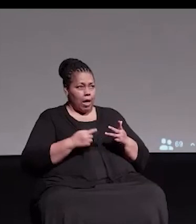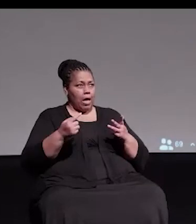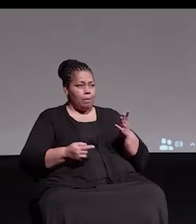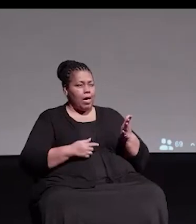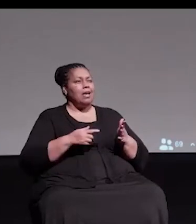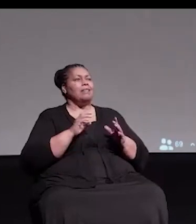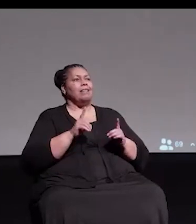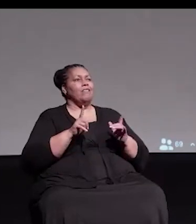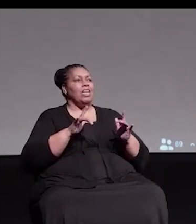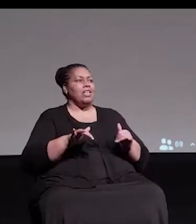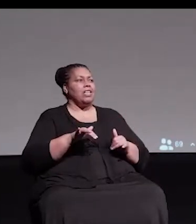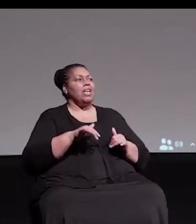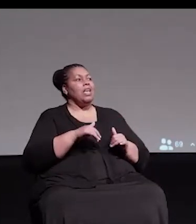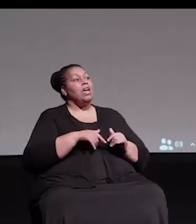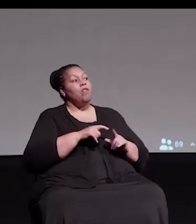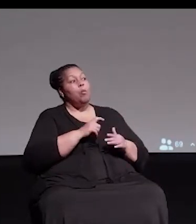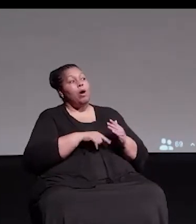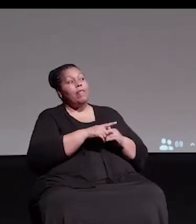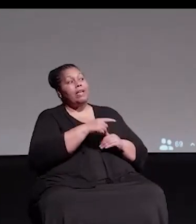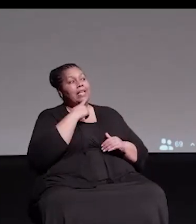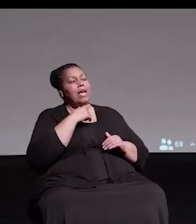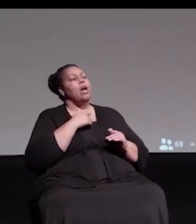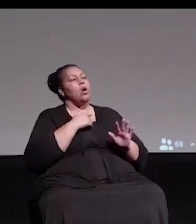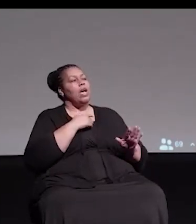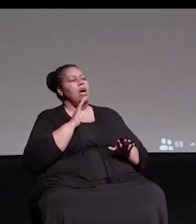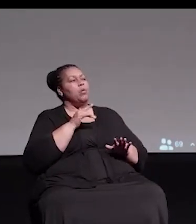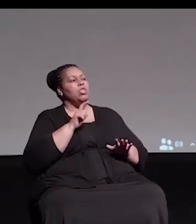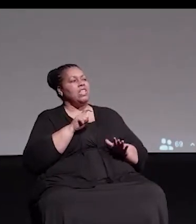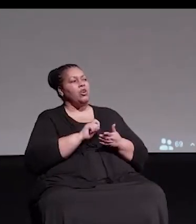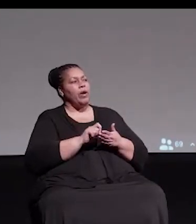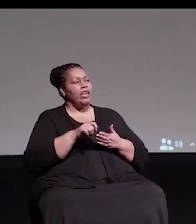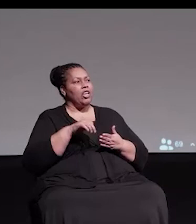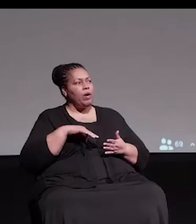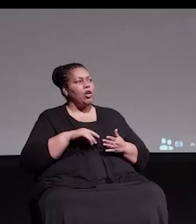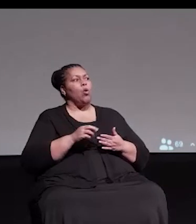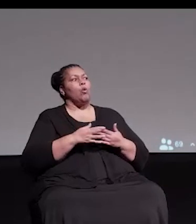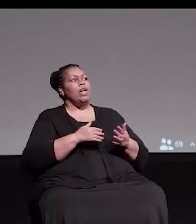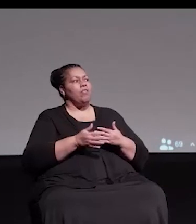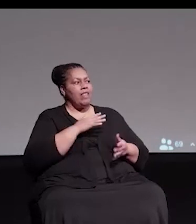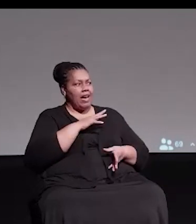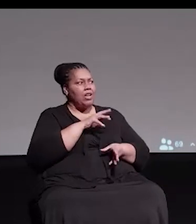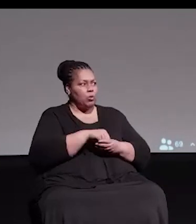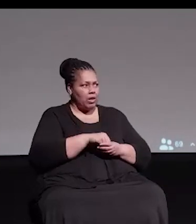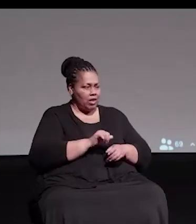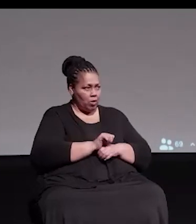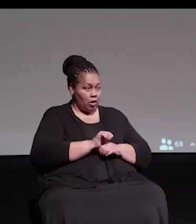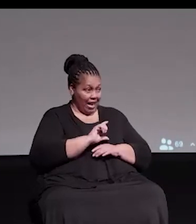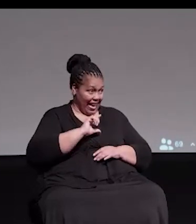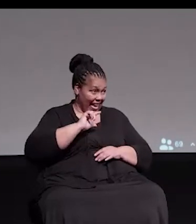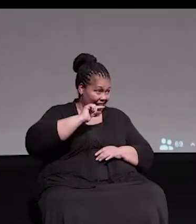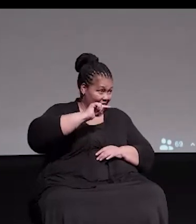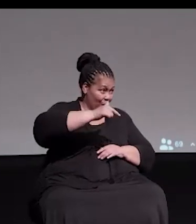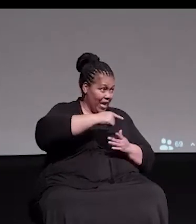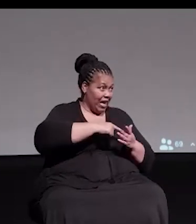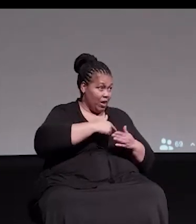writing credit or whatever credit should go into that. I feel like it's harder later in the